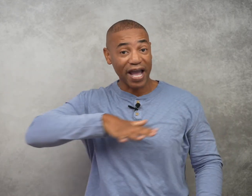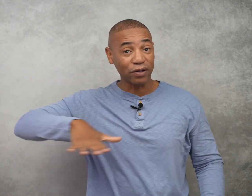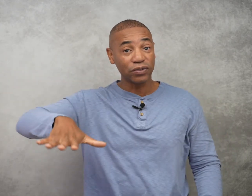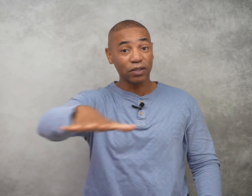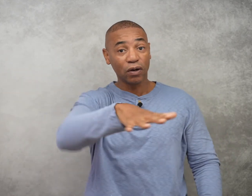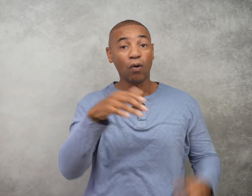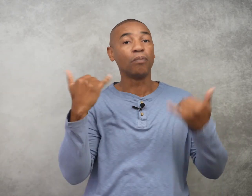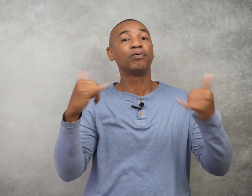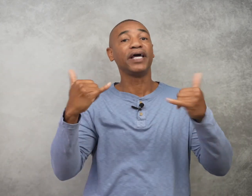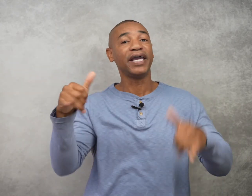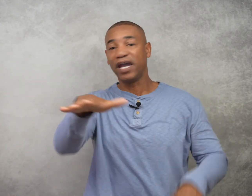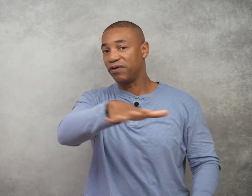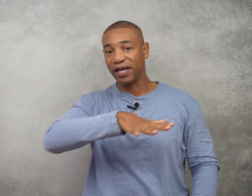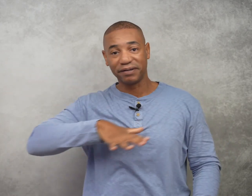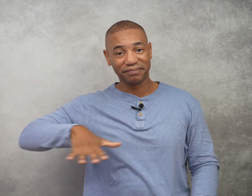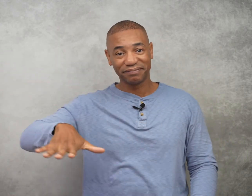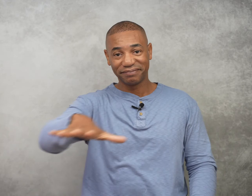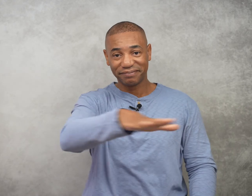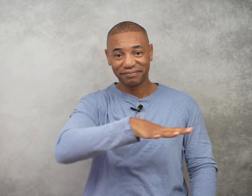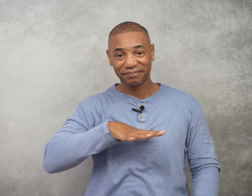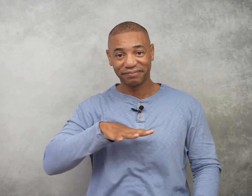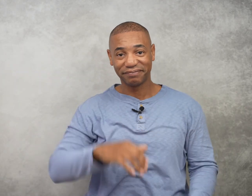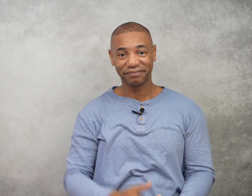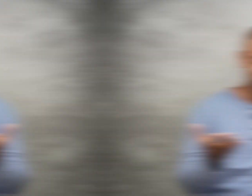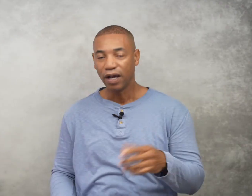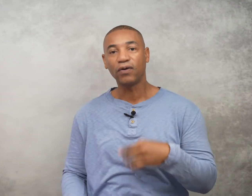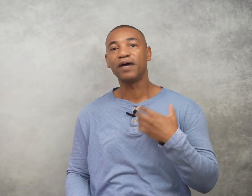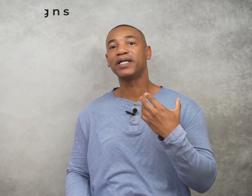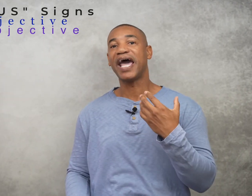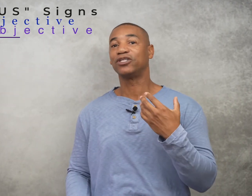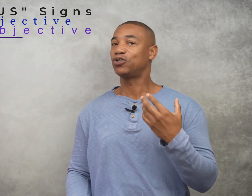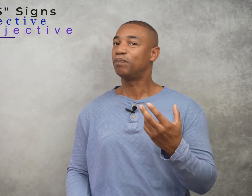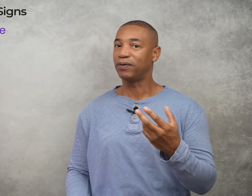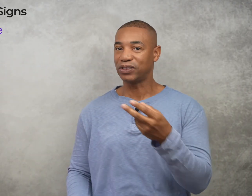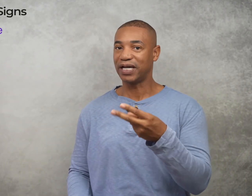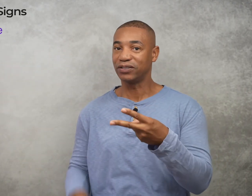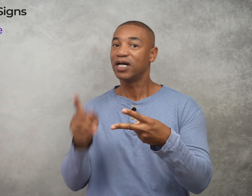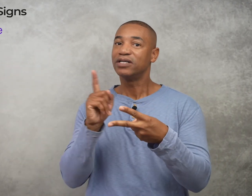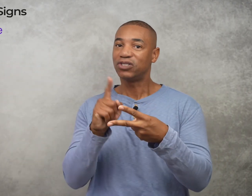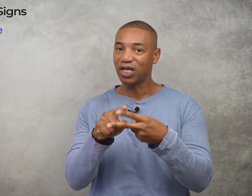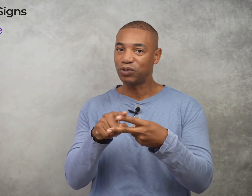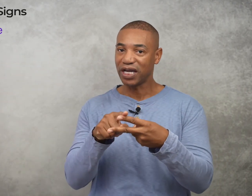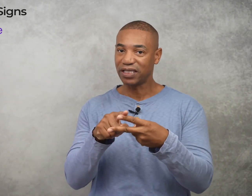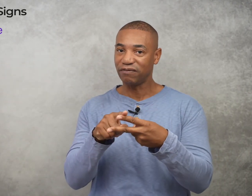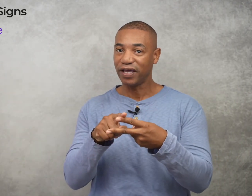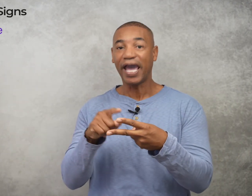playground or play area. Okay, I'm going to add two bonus signs, subjective